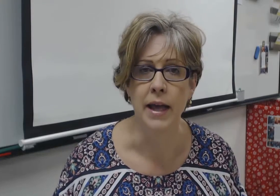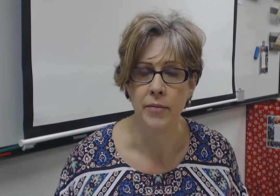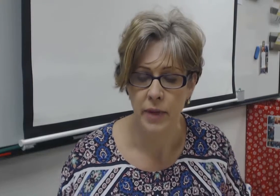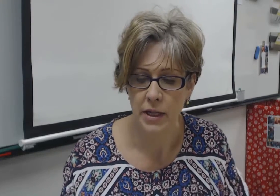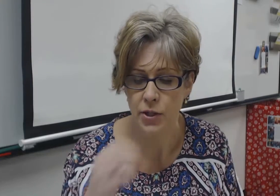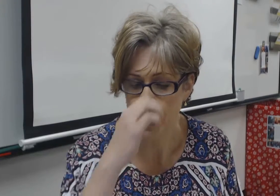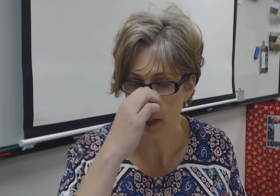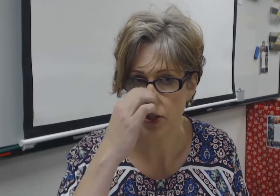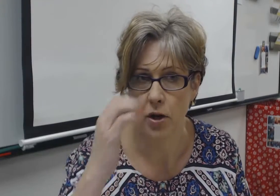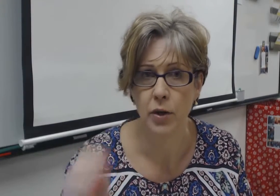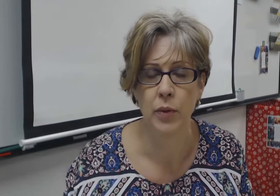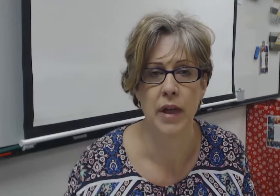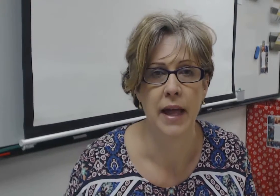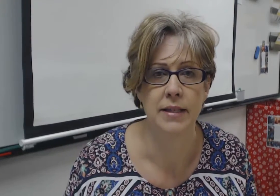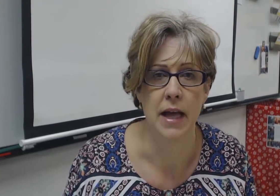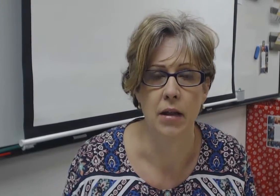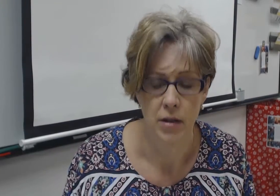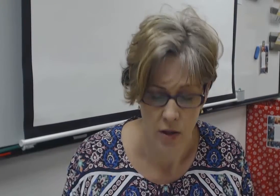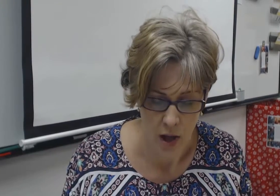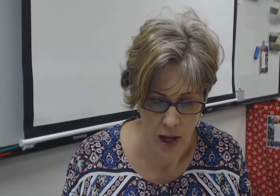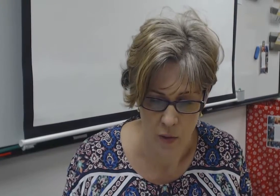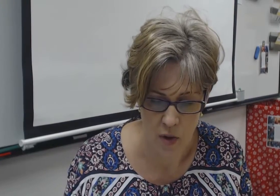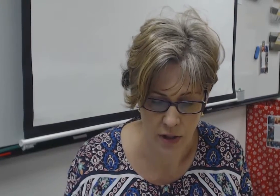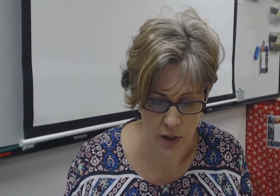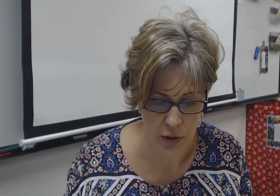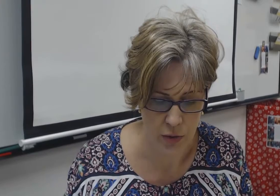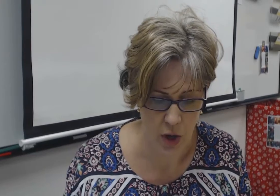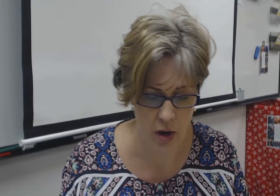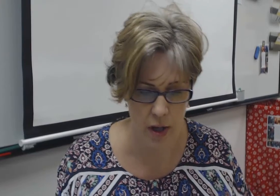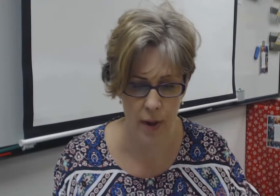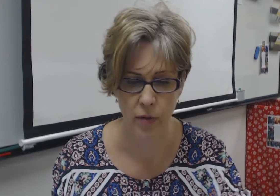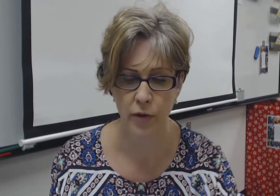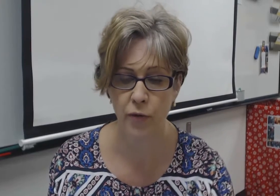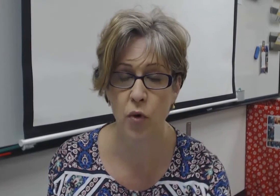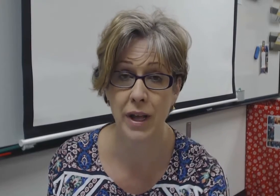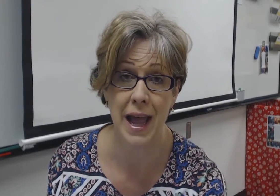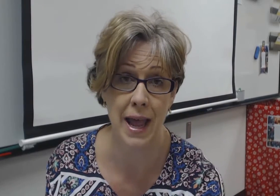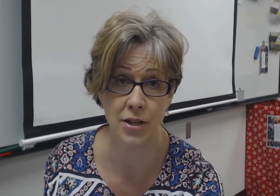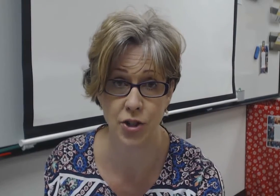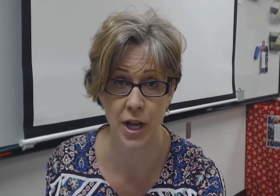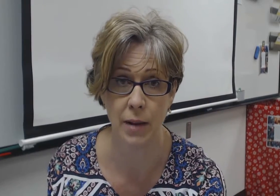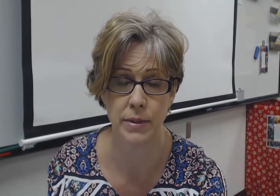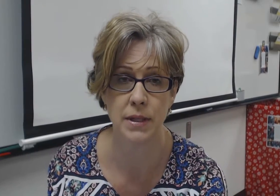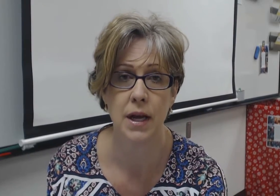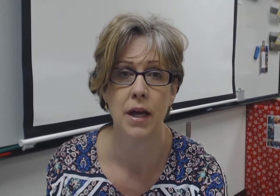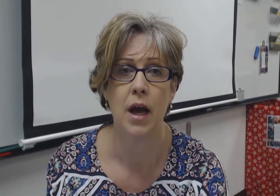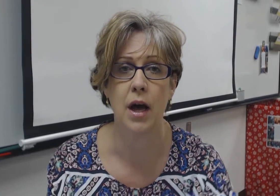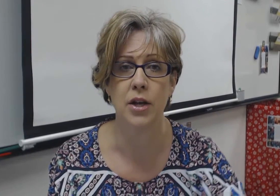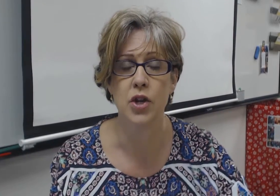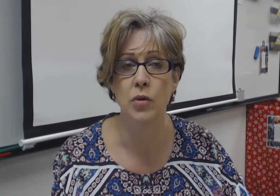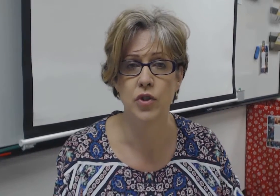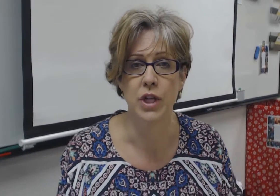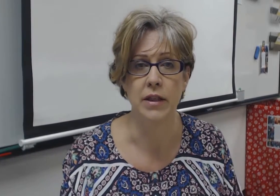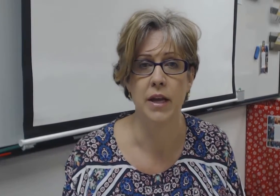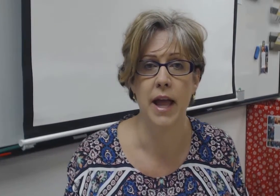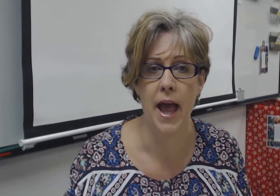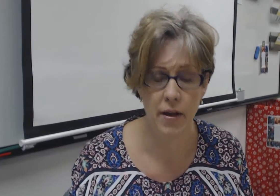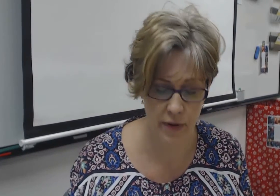Hi, as you get started with ASL, I want to talk about the 40 hand shapes notes sheet that I have